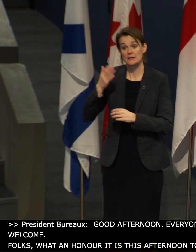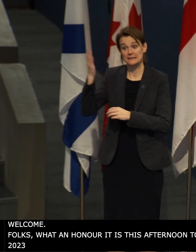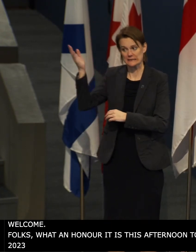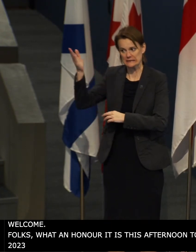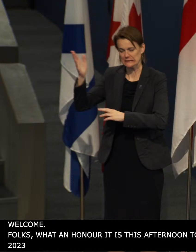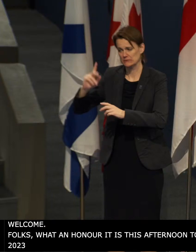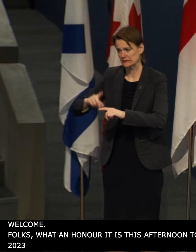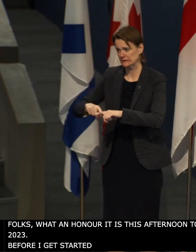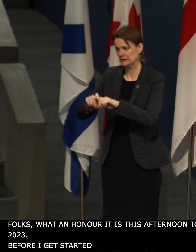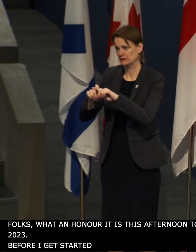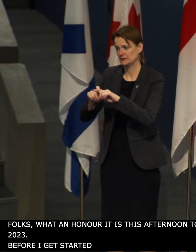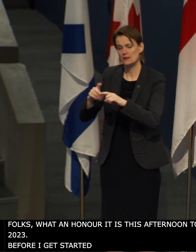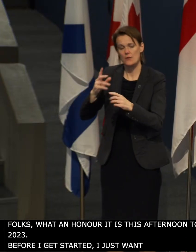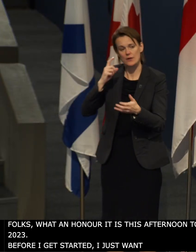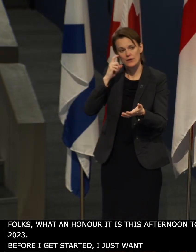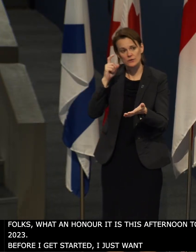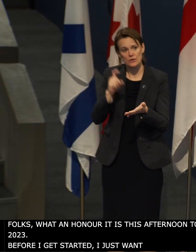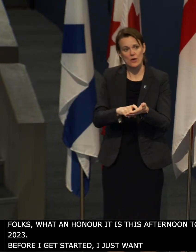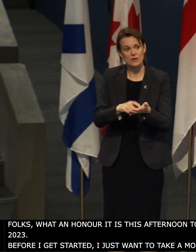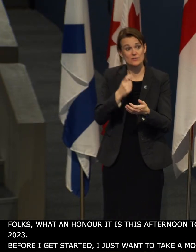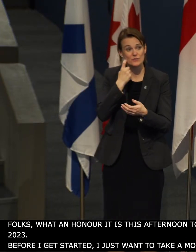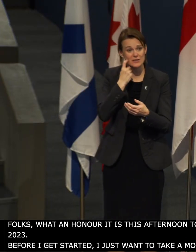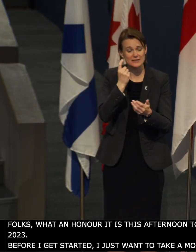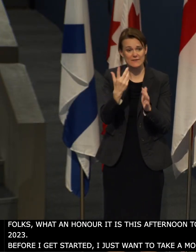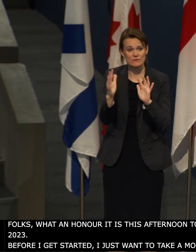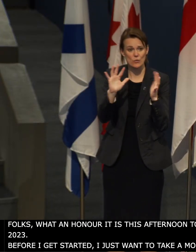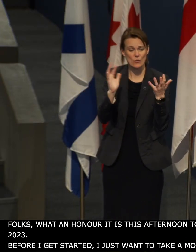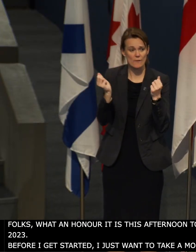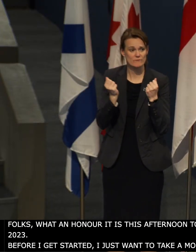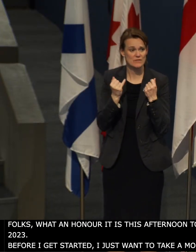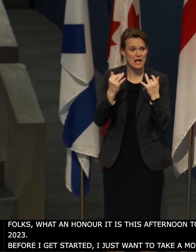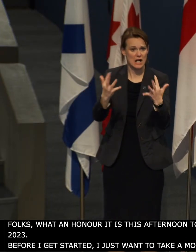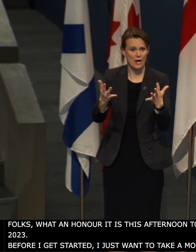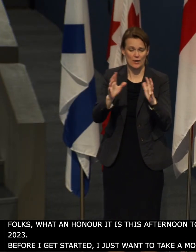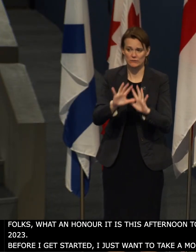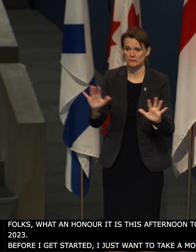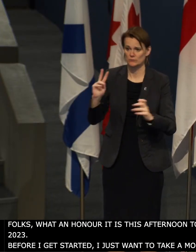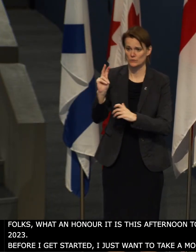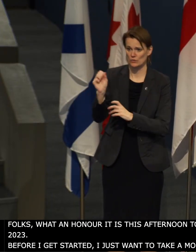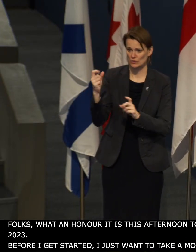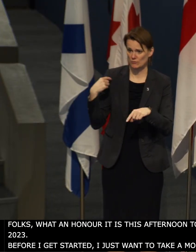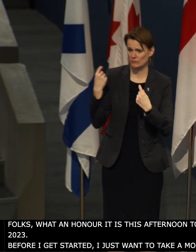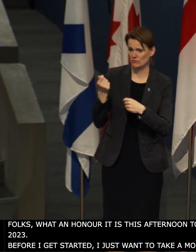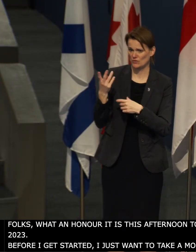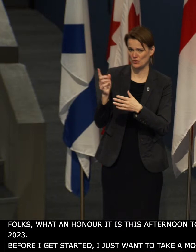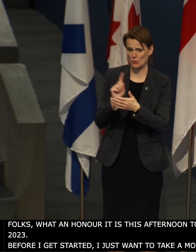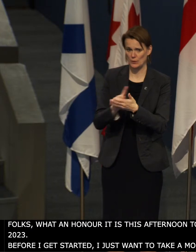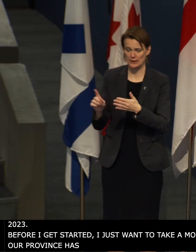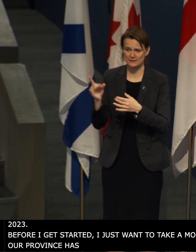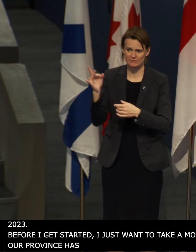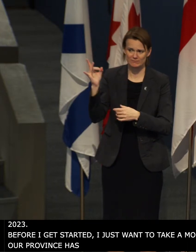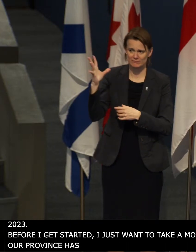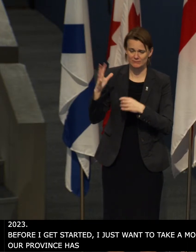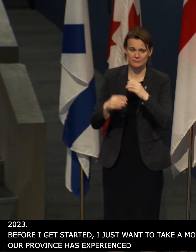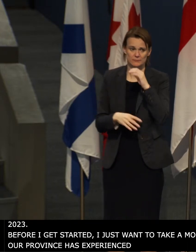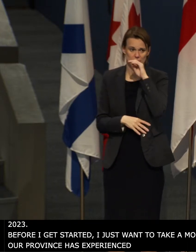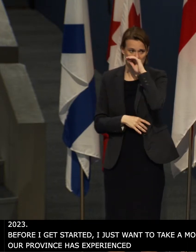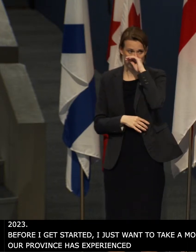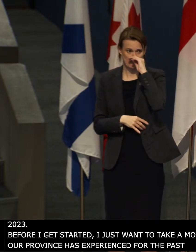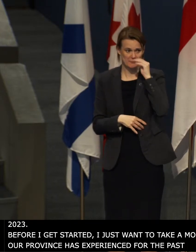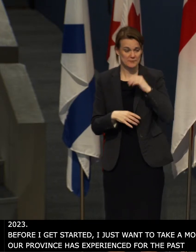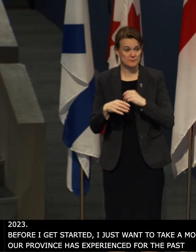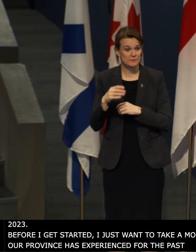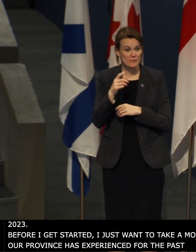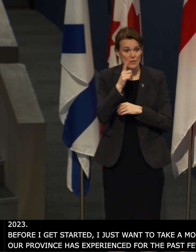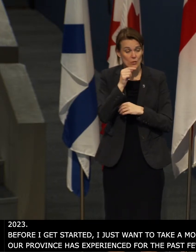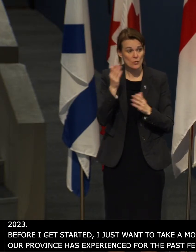want to take a moment to acknowledge the devastating forest fires that our province has experienced for the past few weeks. If anybody